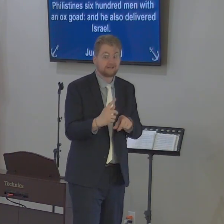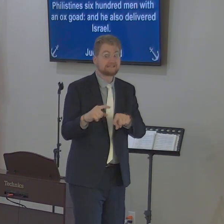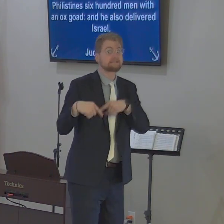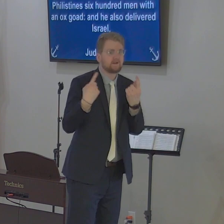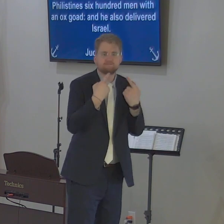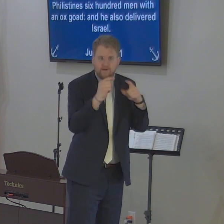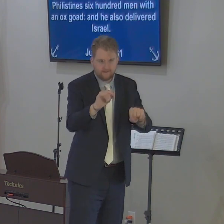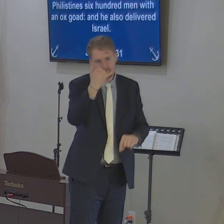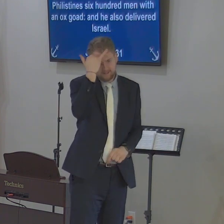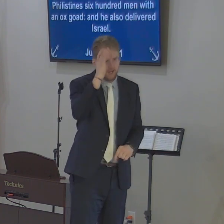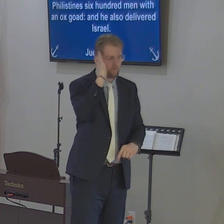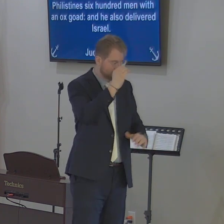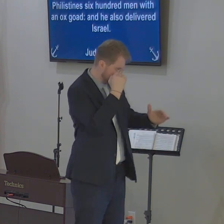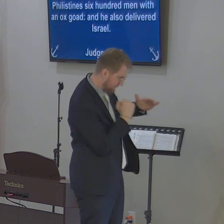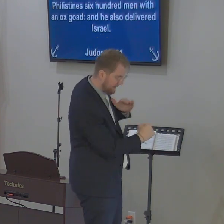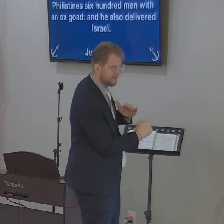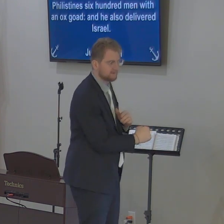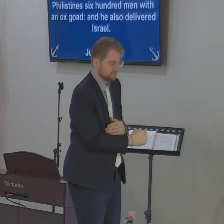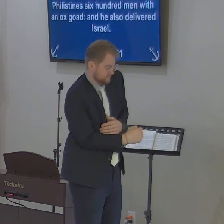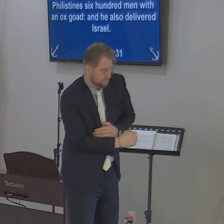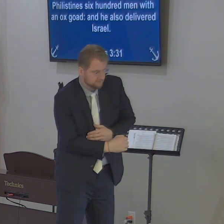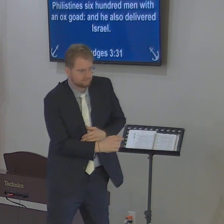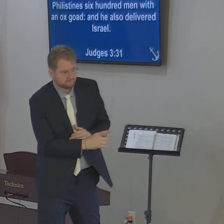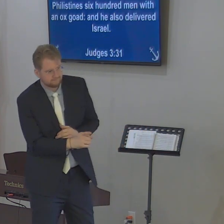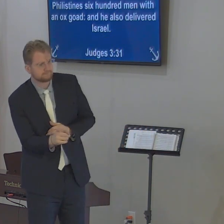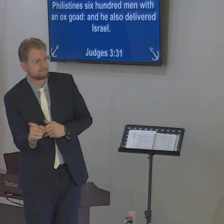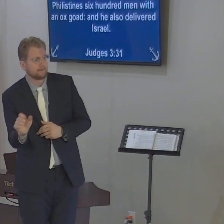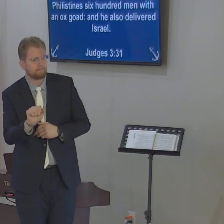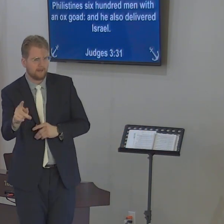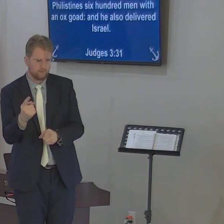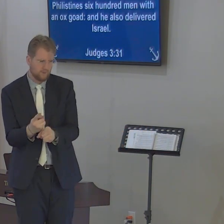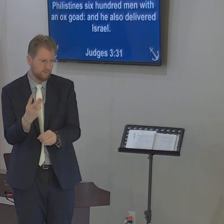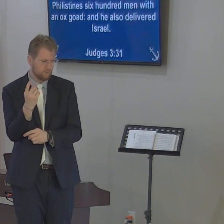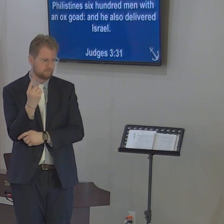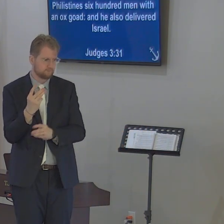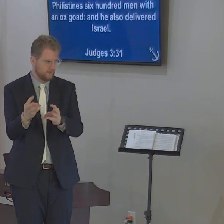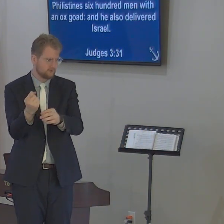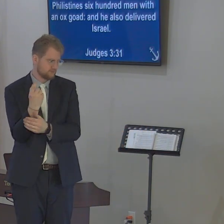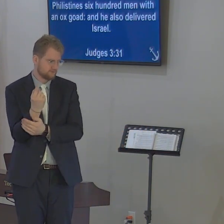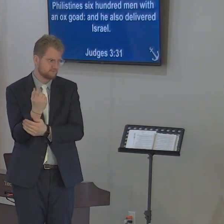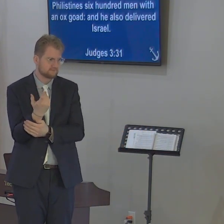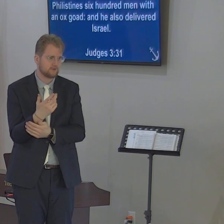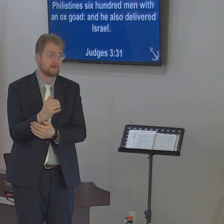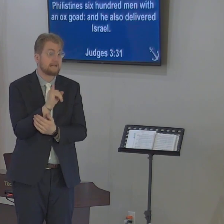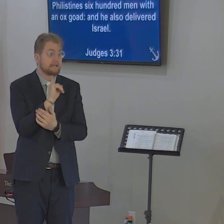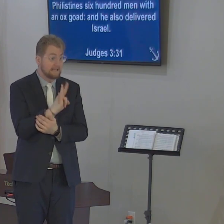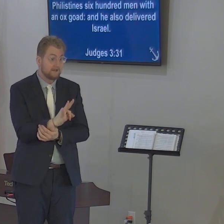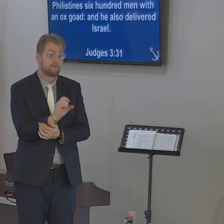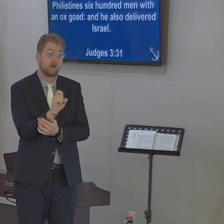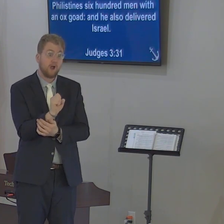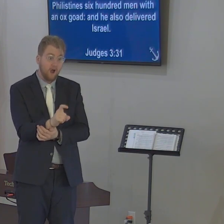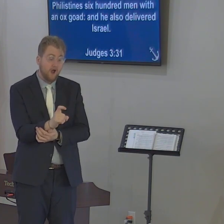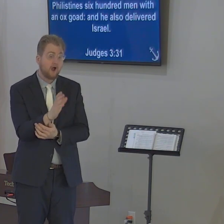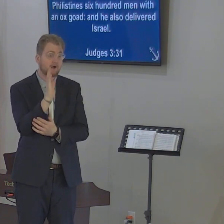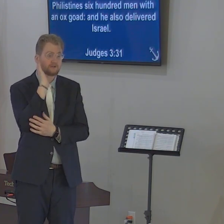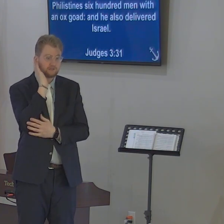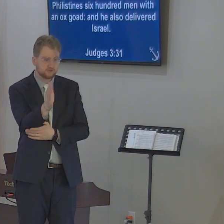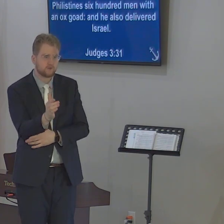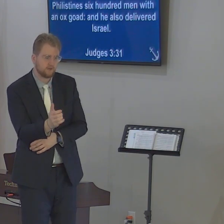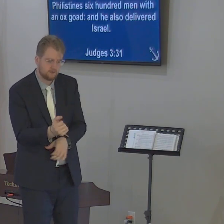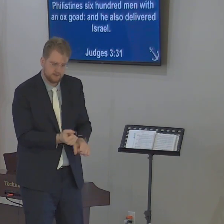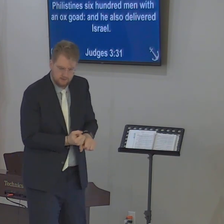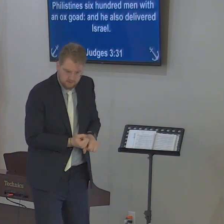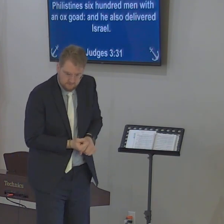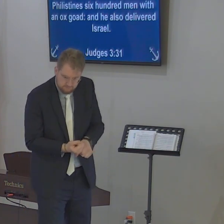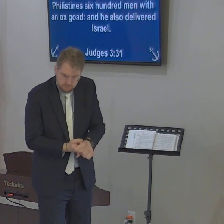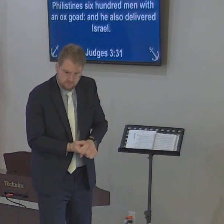the pricks. Now, if the ox would get pricked and decide not to move in that direction, it would come against him. Then the point would go deeper